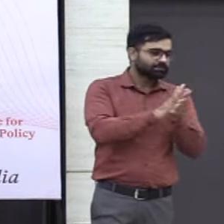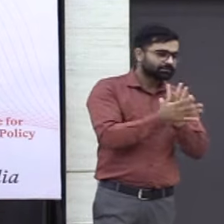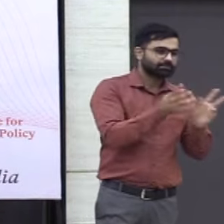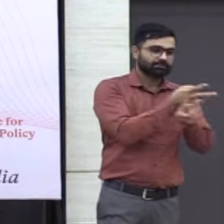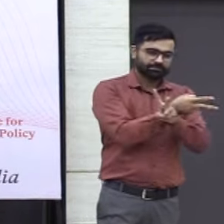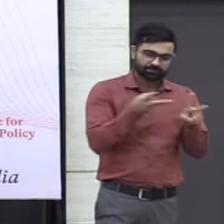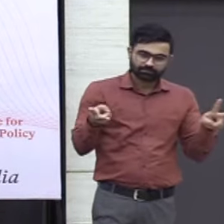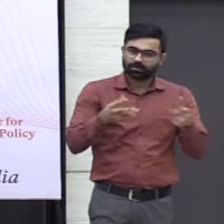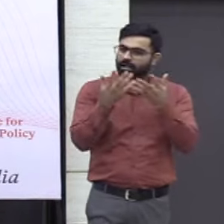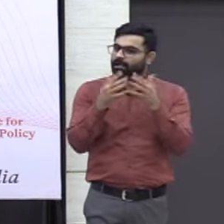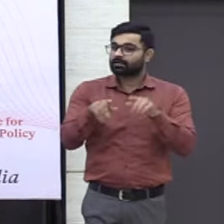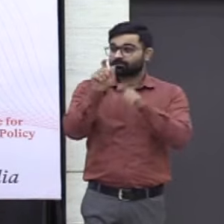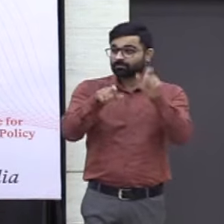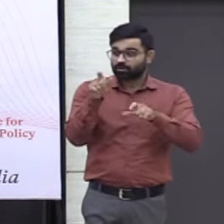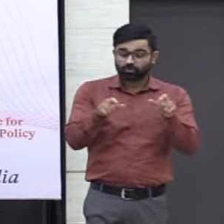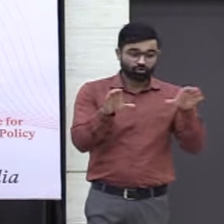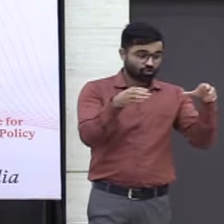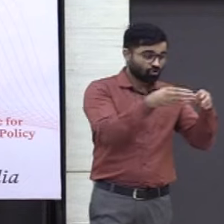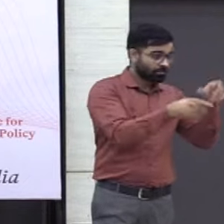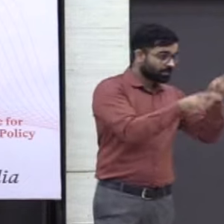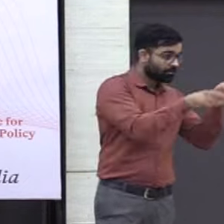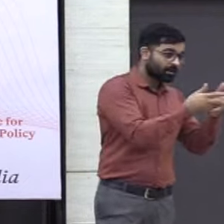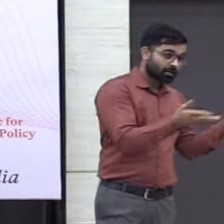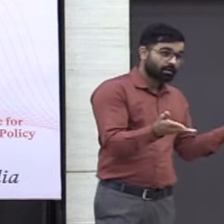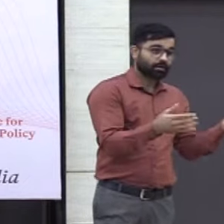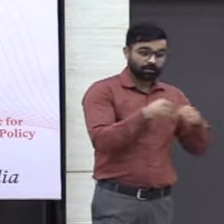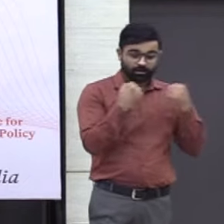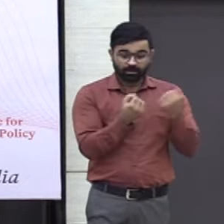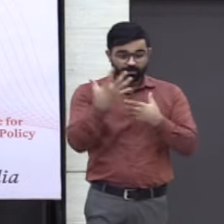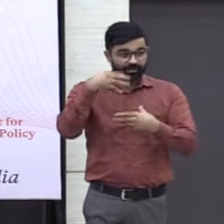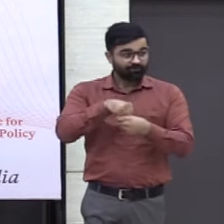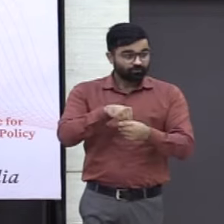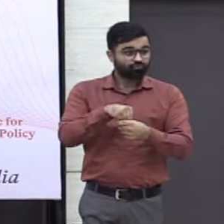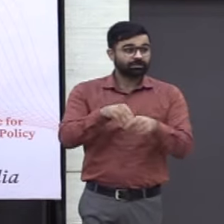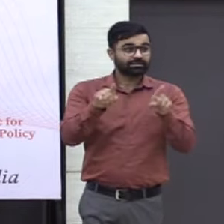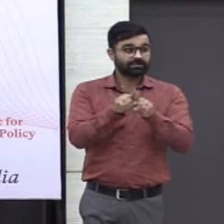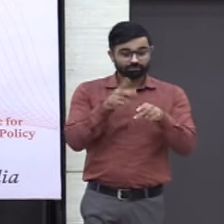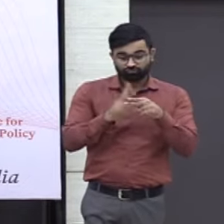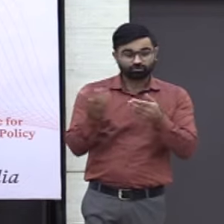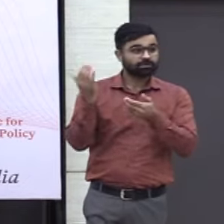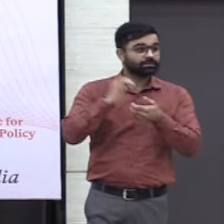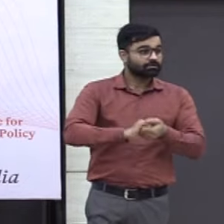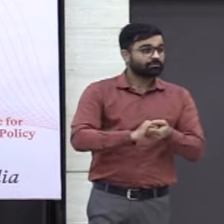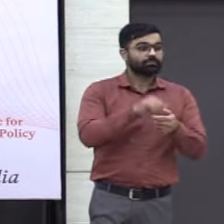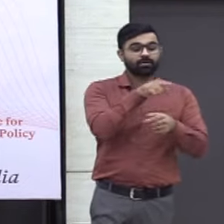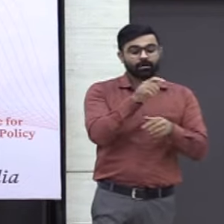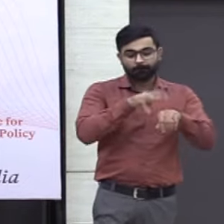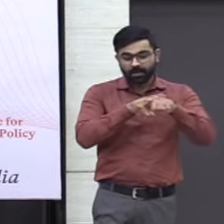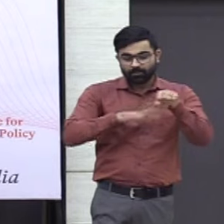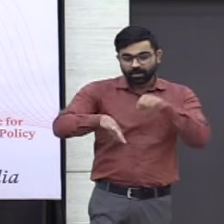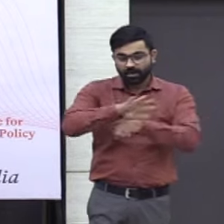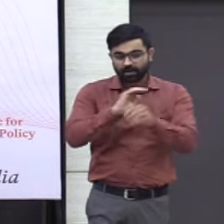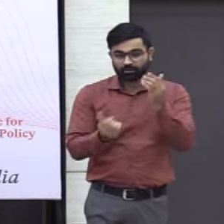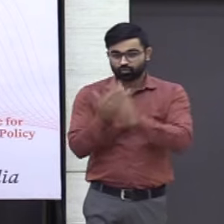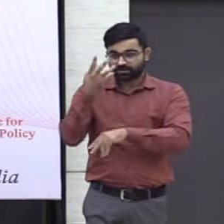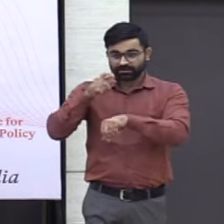ransom by any person or a group of persons acting in concert, singly or jointly, either as a member of an